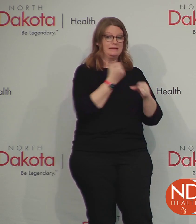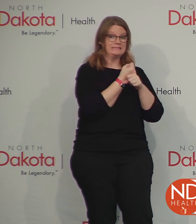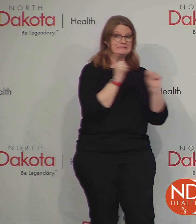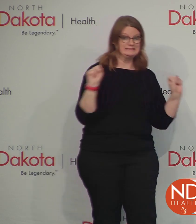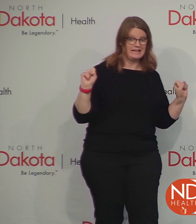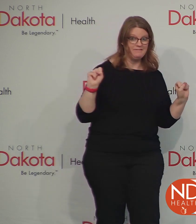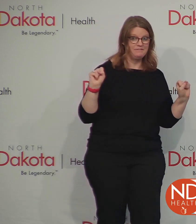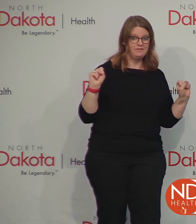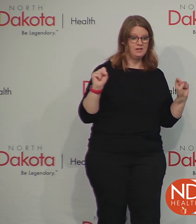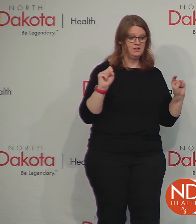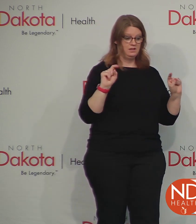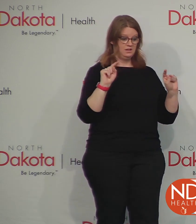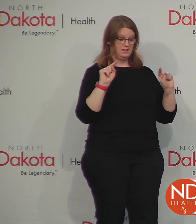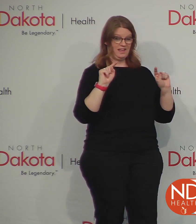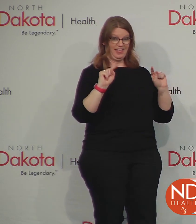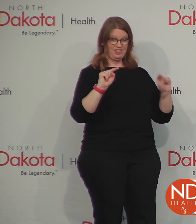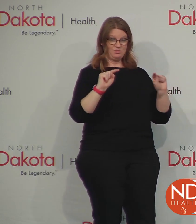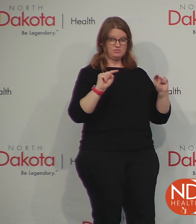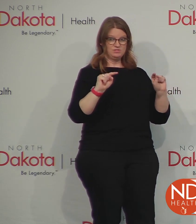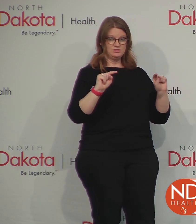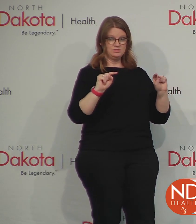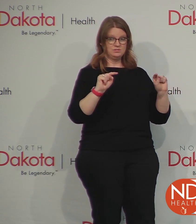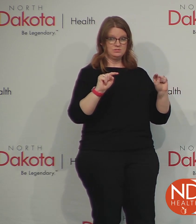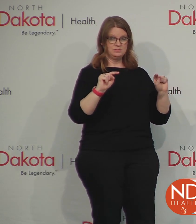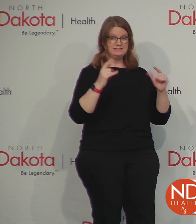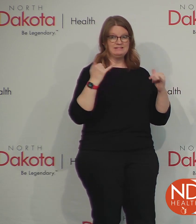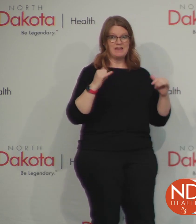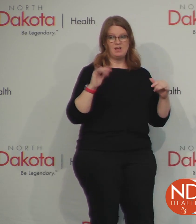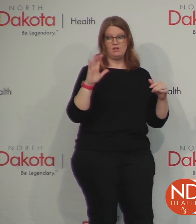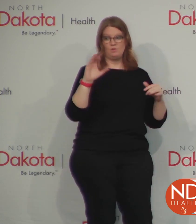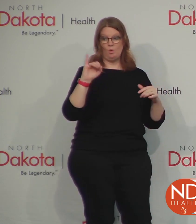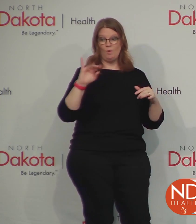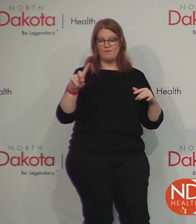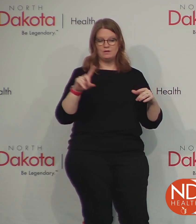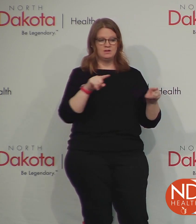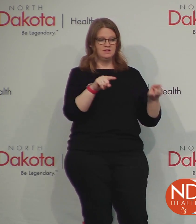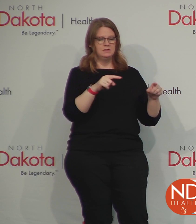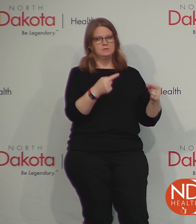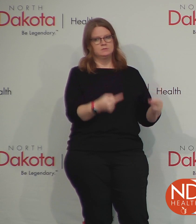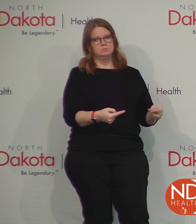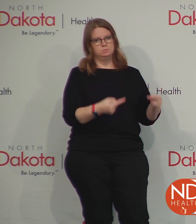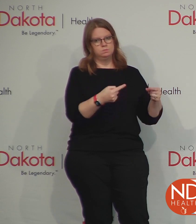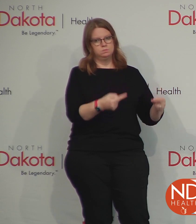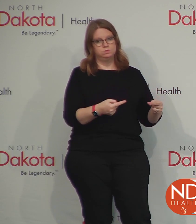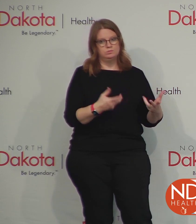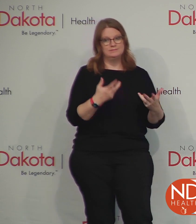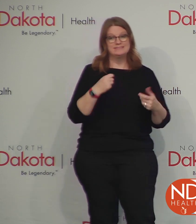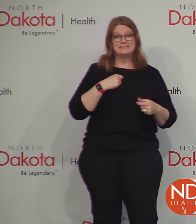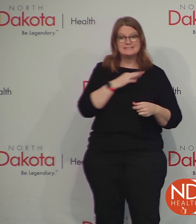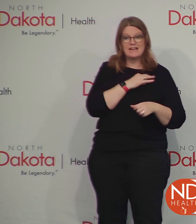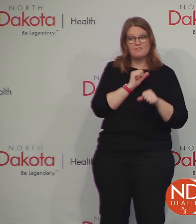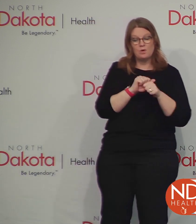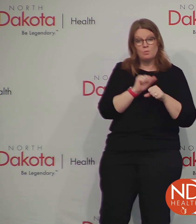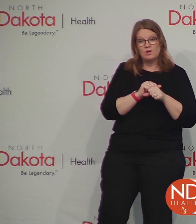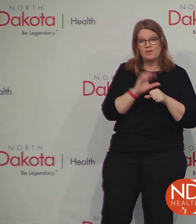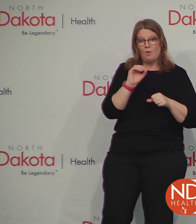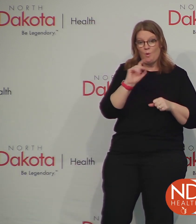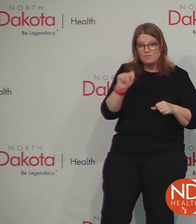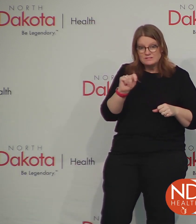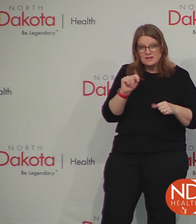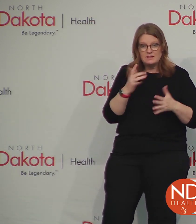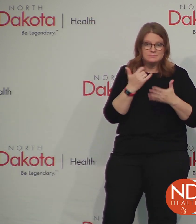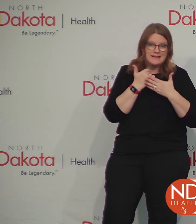made both of those things very challenging for us. So the staff are working overtime to try to fill the void of the families,